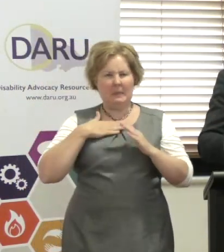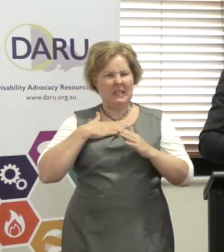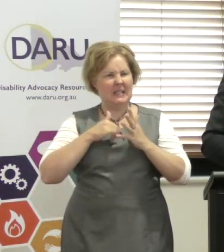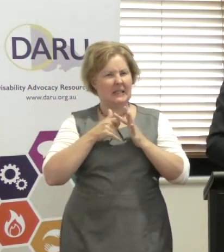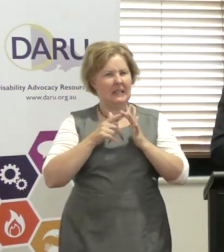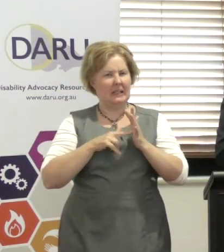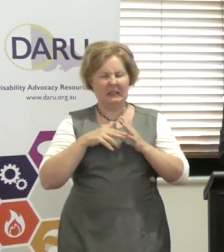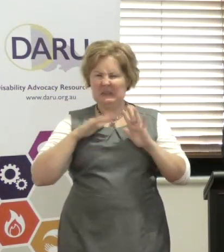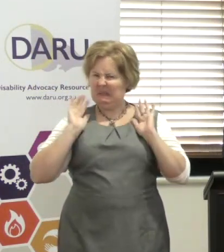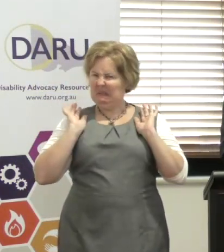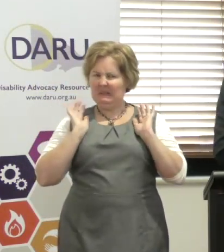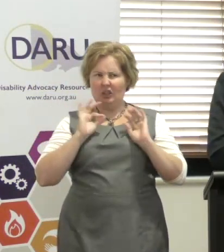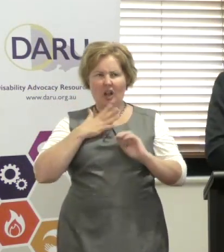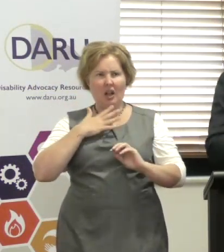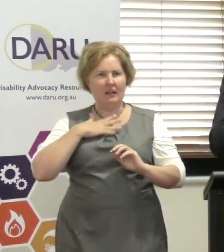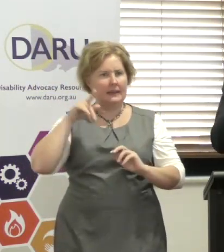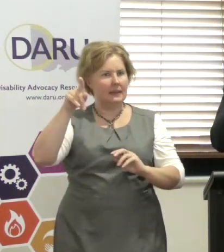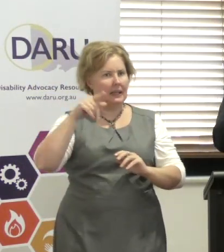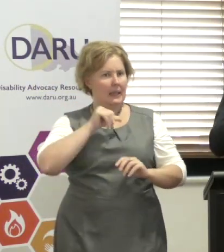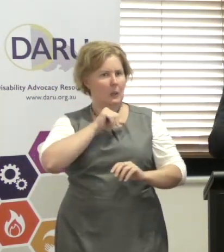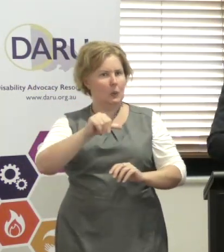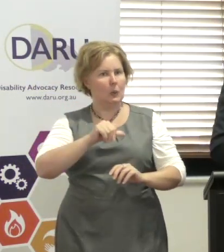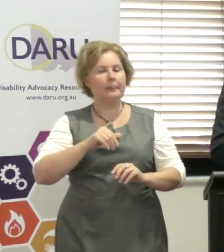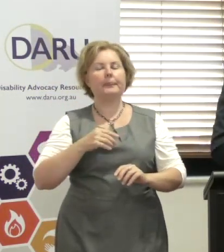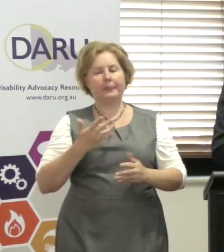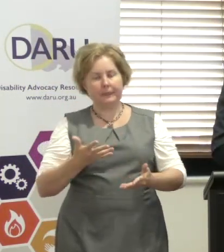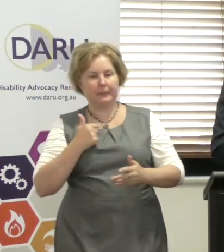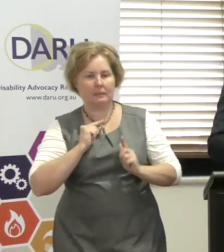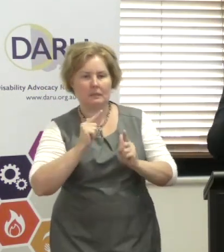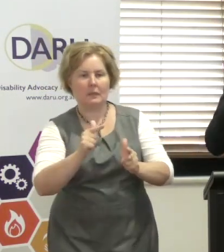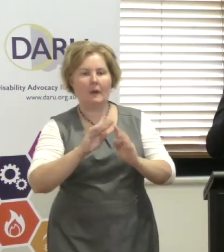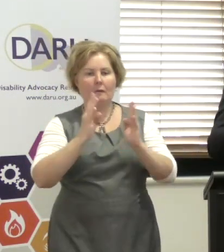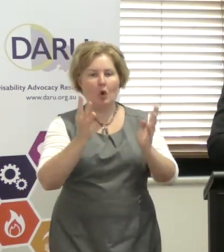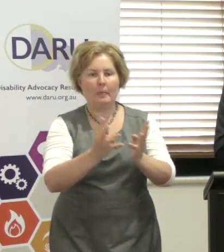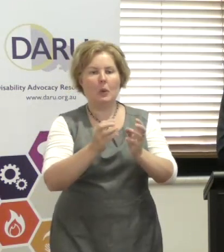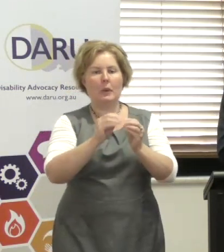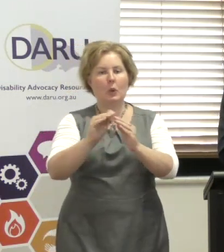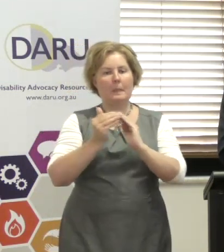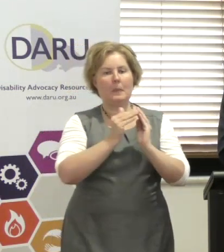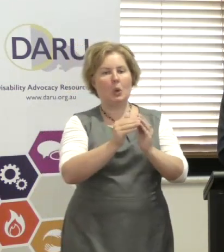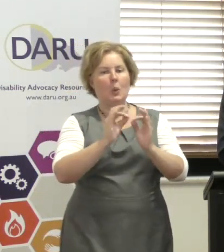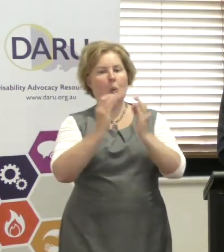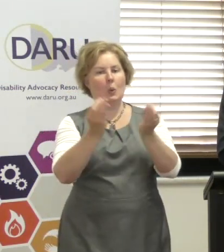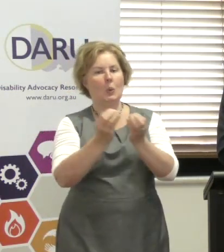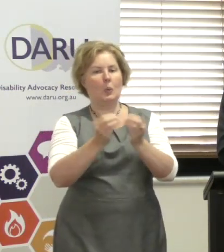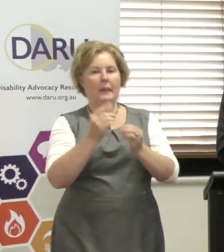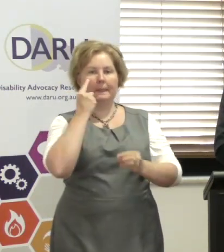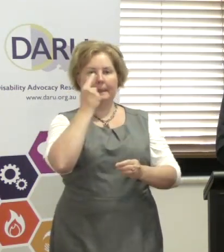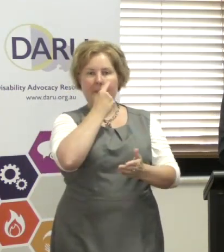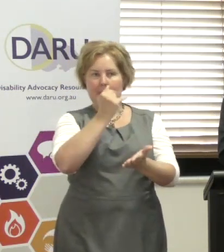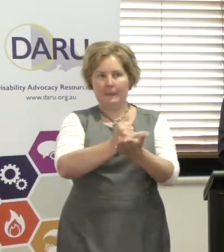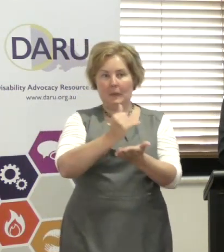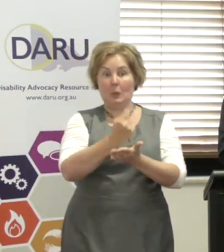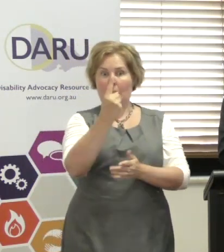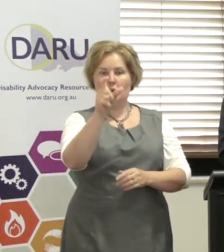forum like this to an Aboriginal community organisation with a vision impaired, and someone come